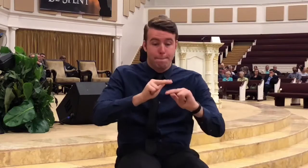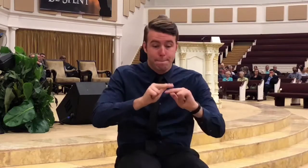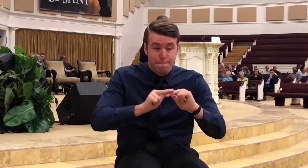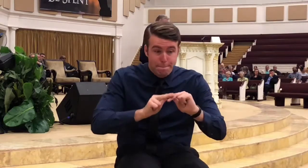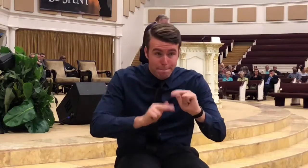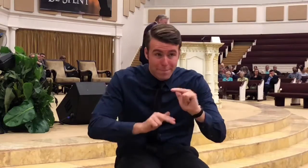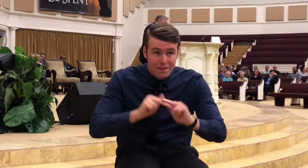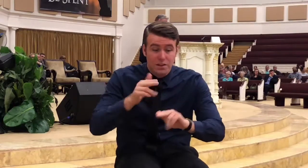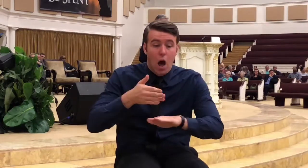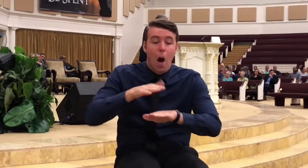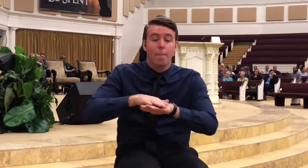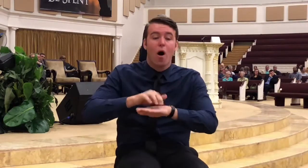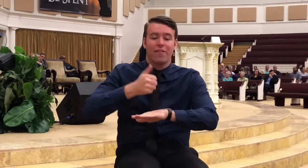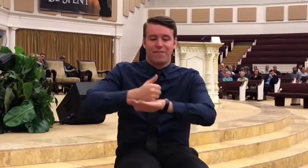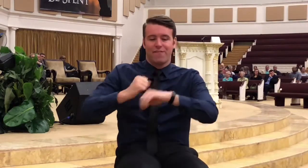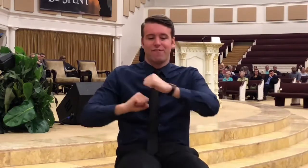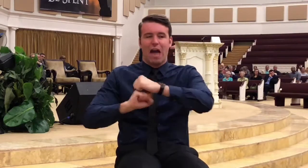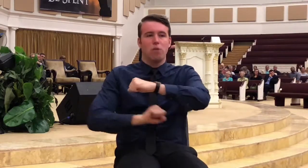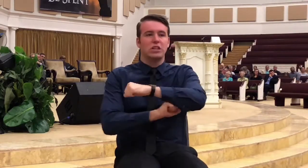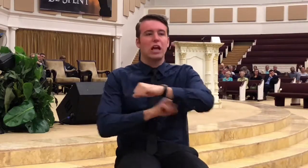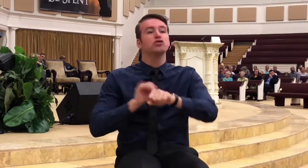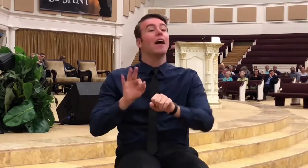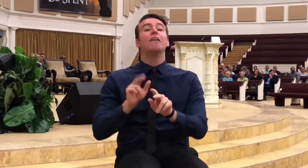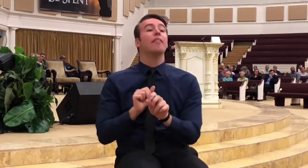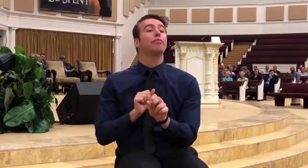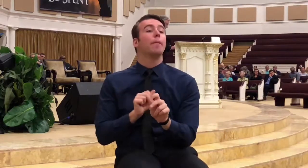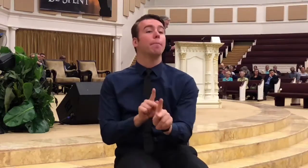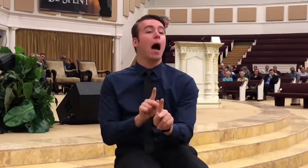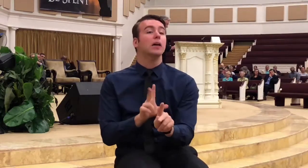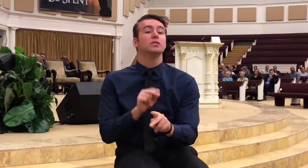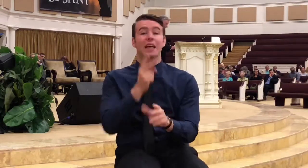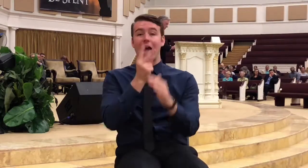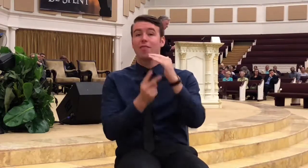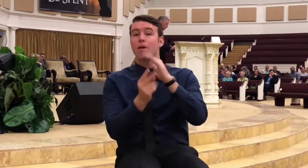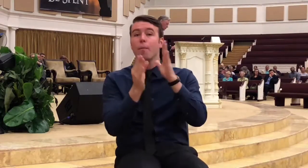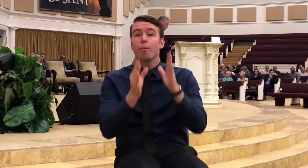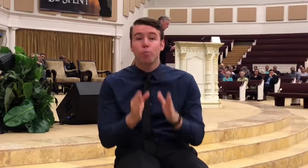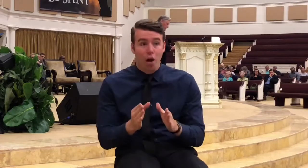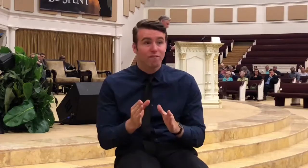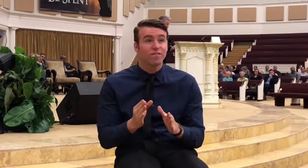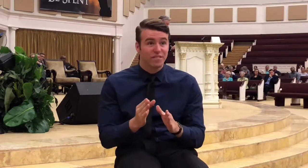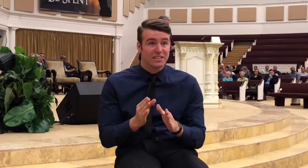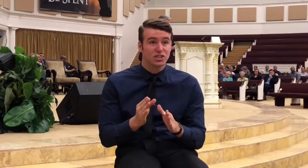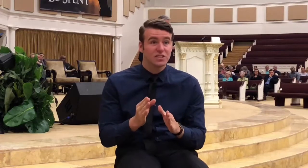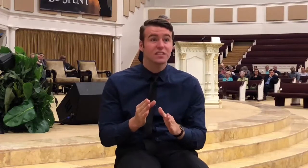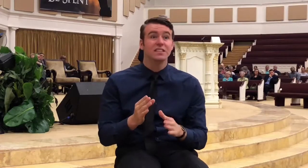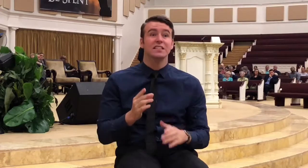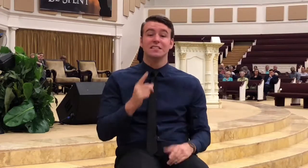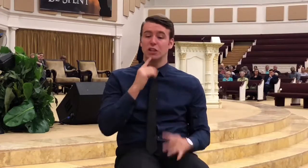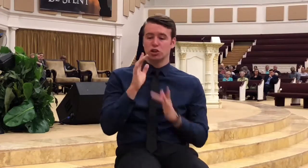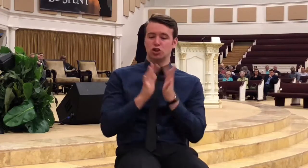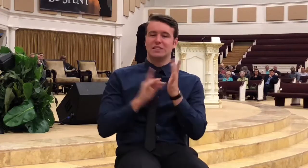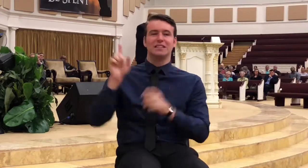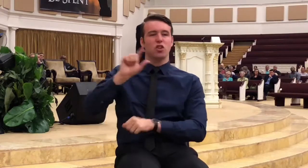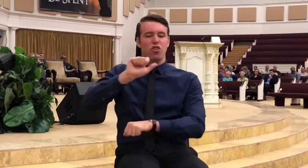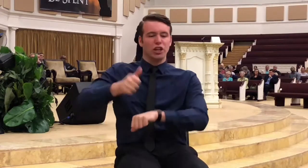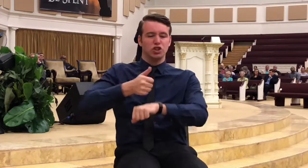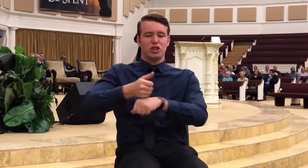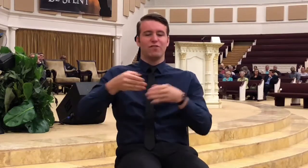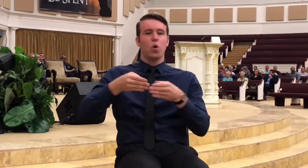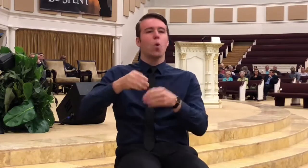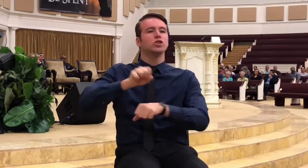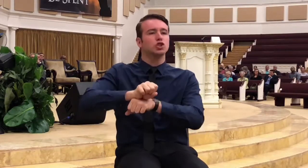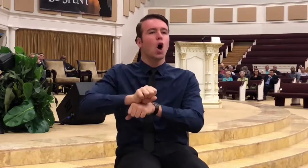we are built upon the foundation of the apostles and prophets, Jesus Christ himself being the chief cornerstone.